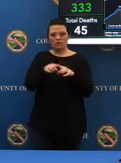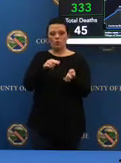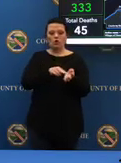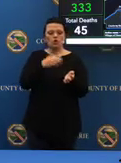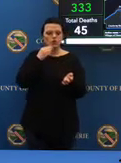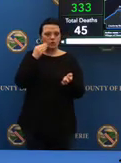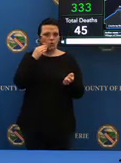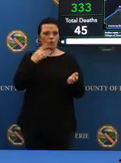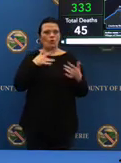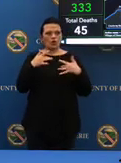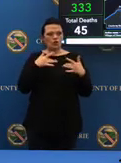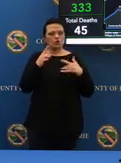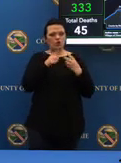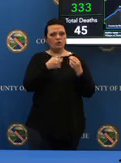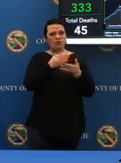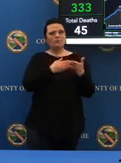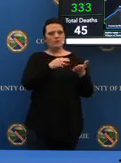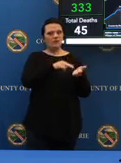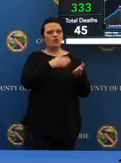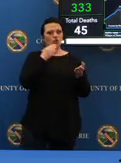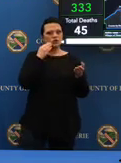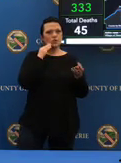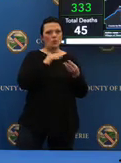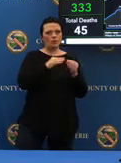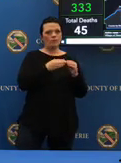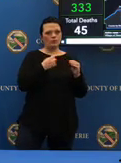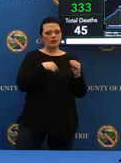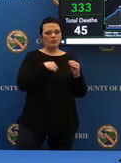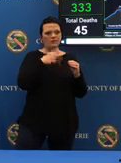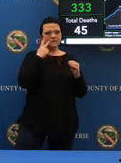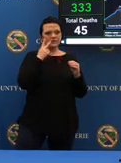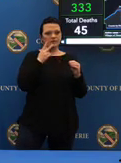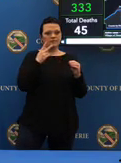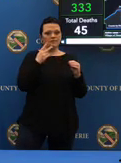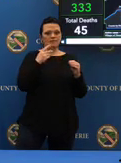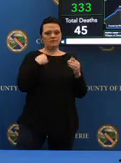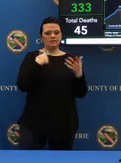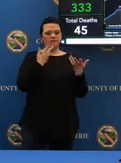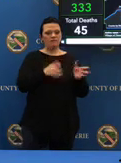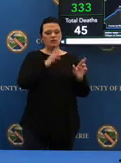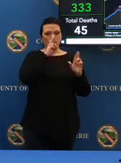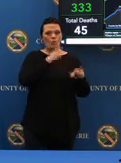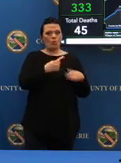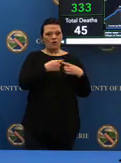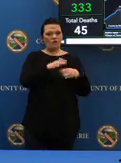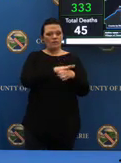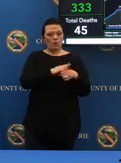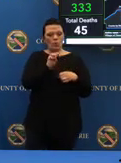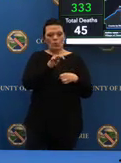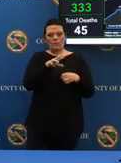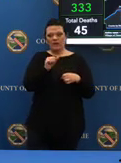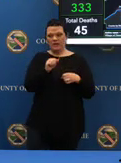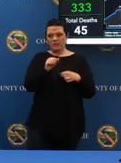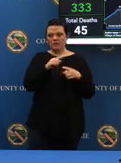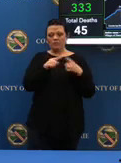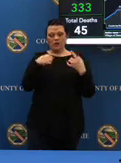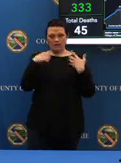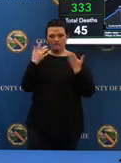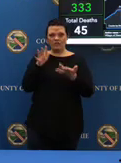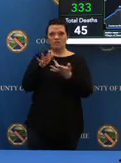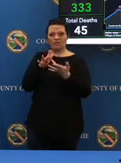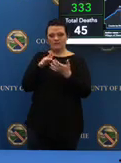homes. We're concerned about some of the nursing home numbers that we've seen and have been reported on by local media. But I have been in touch